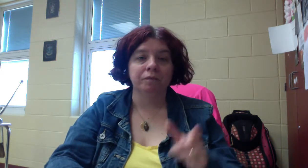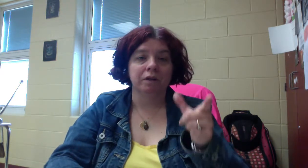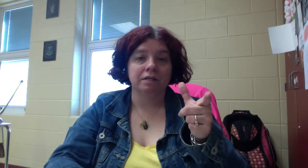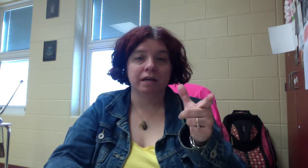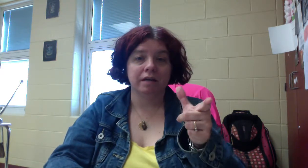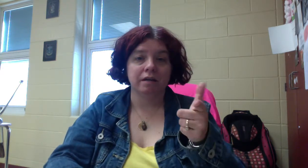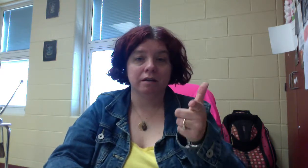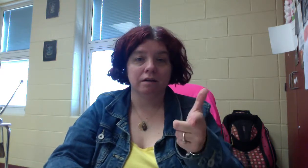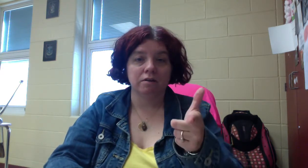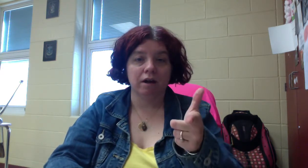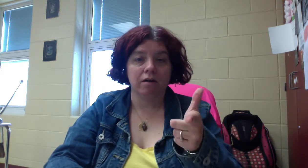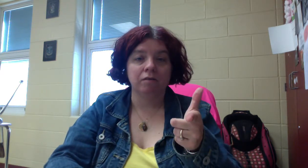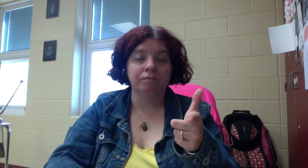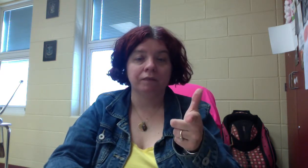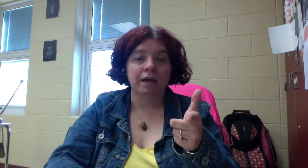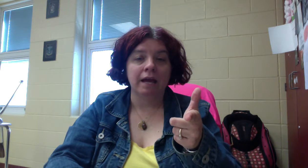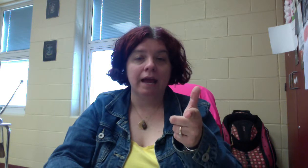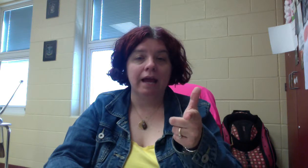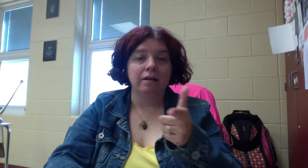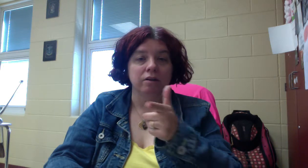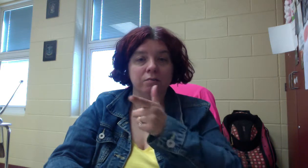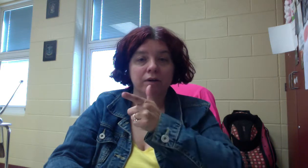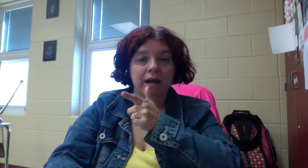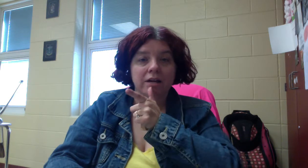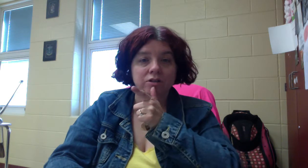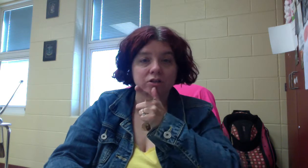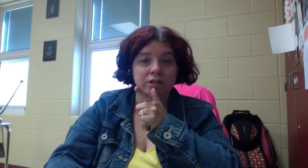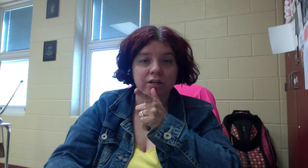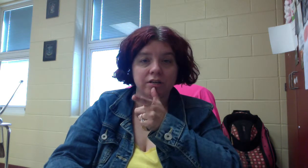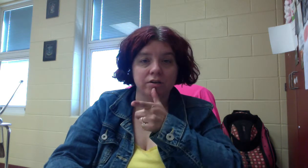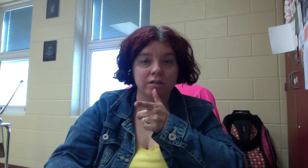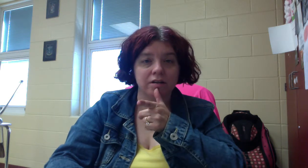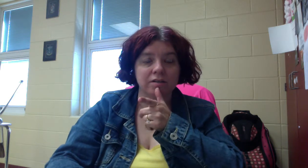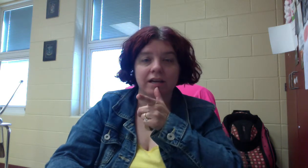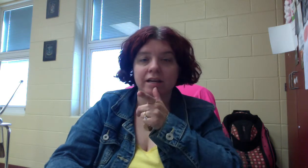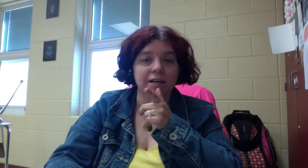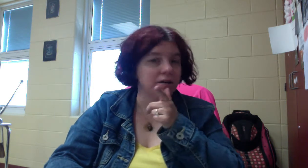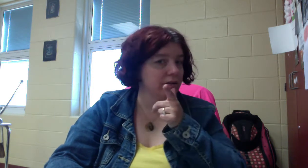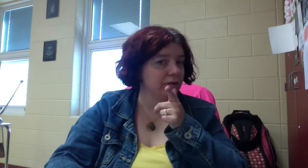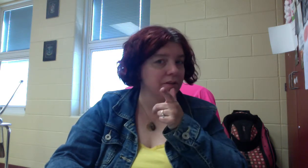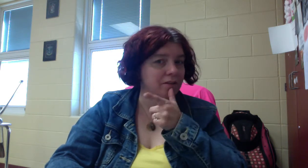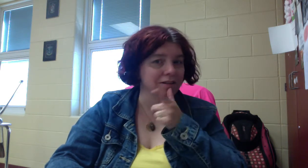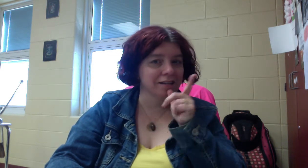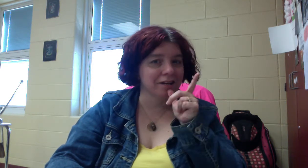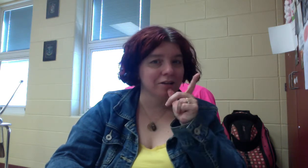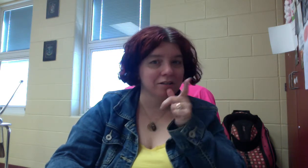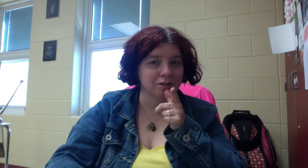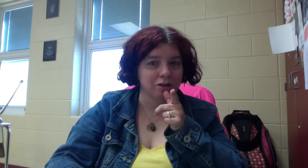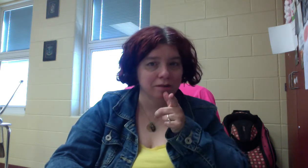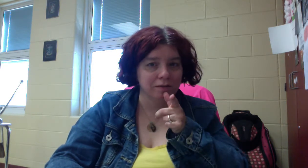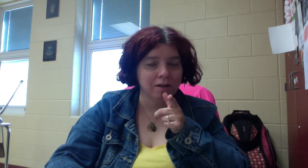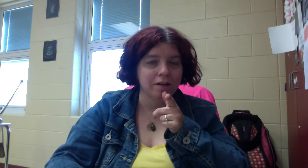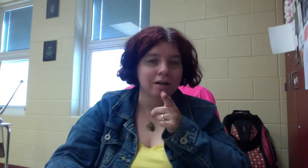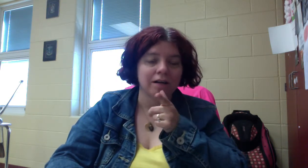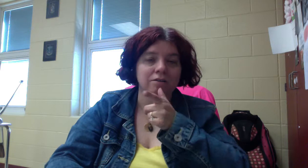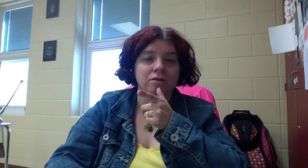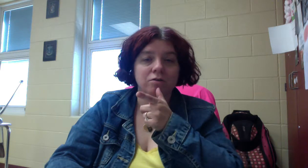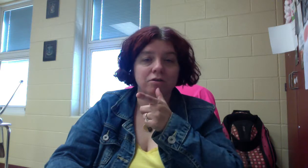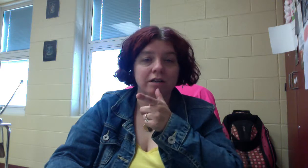going to take your L and you're going to put it at your chin. Notice how it's laying down at my chest. Kind of hard to see, sorry. Okay, so you're sitting here